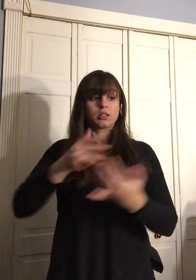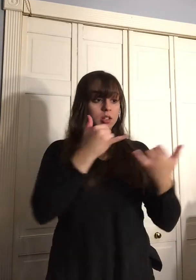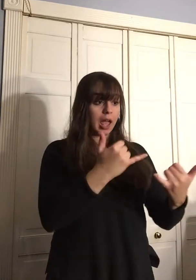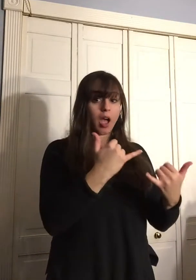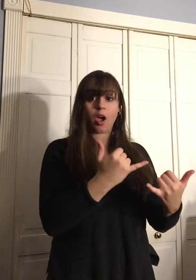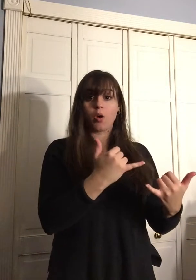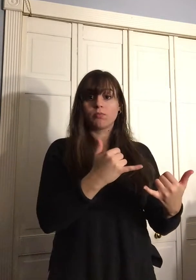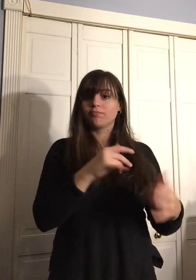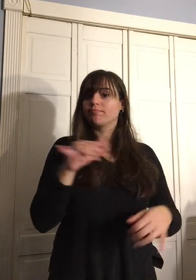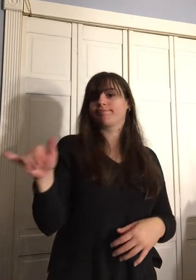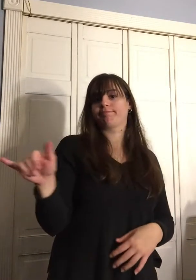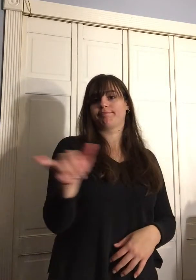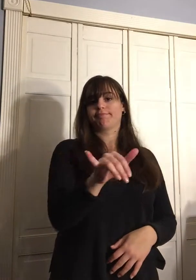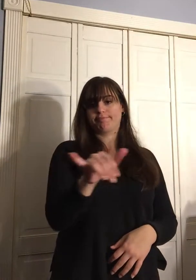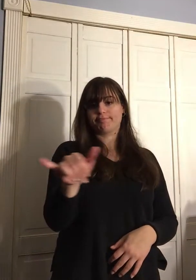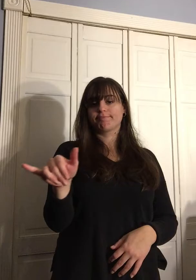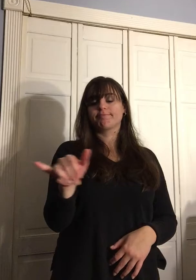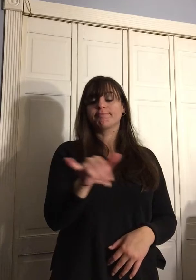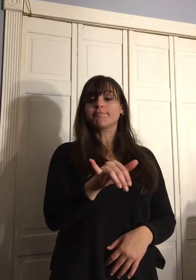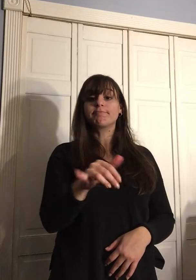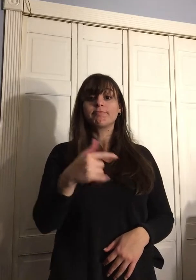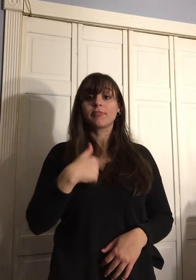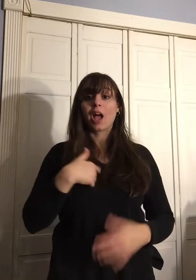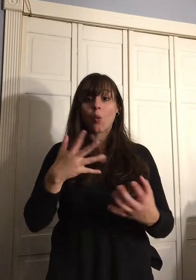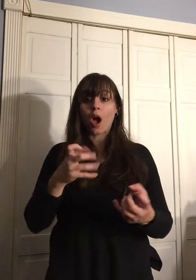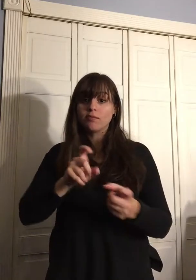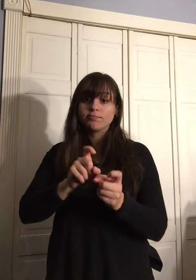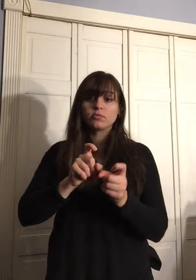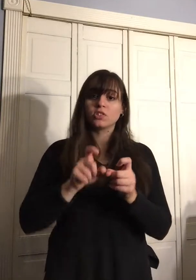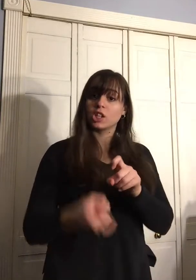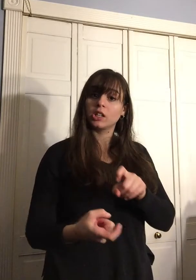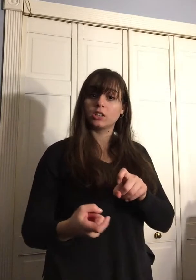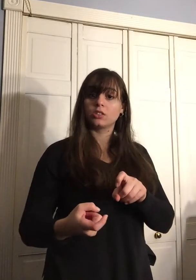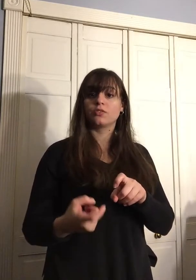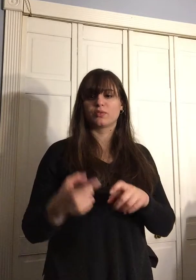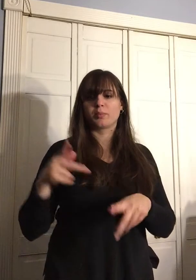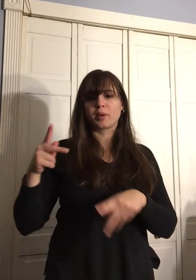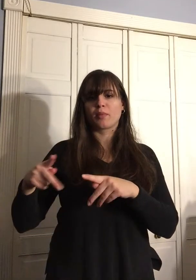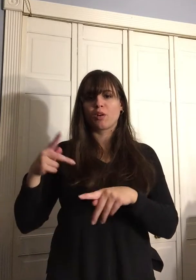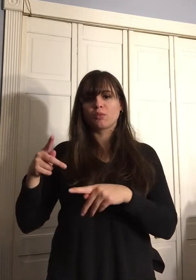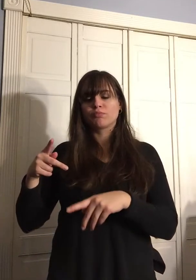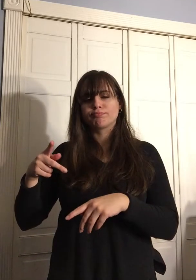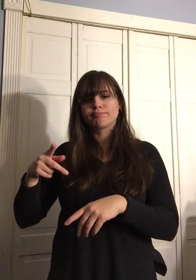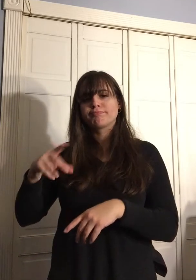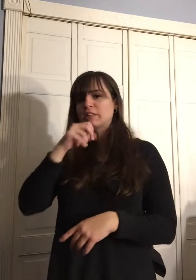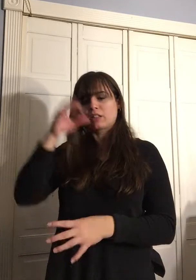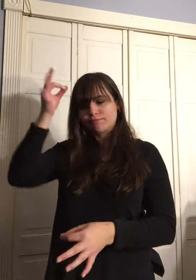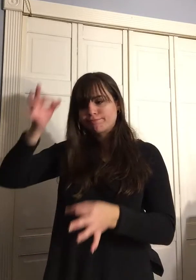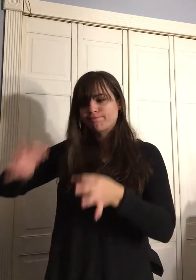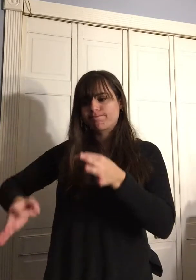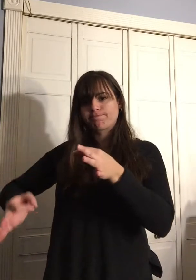you, maybe much older than you, but this is the exactly same goal that I had when I was in college.